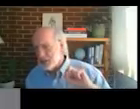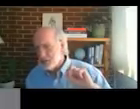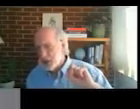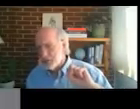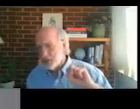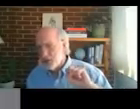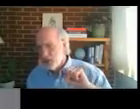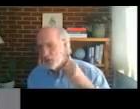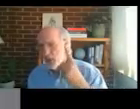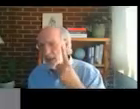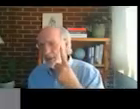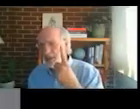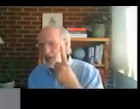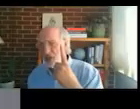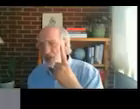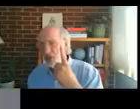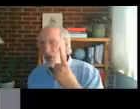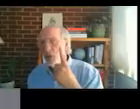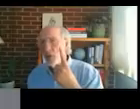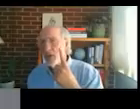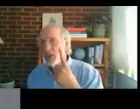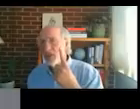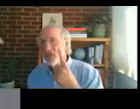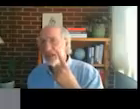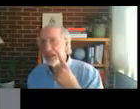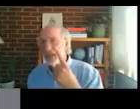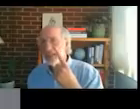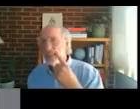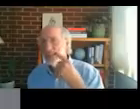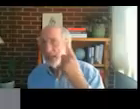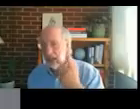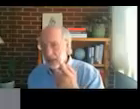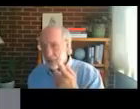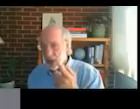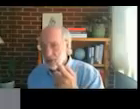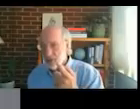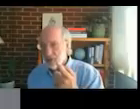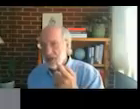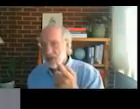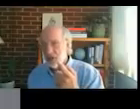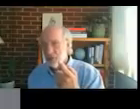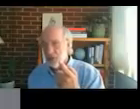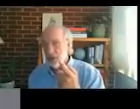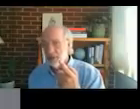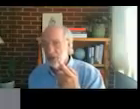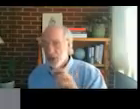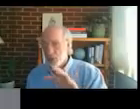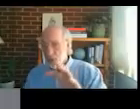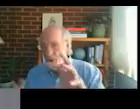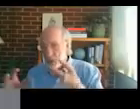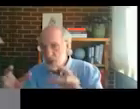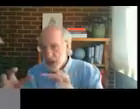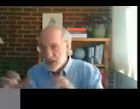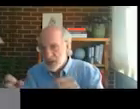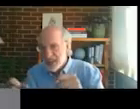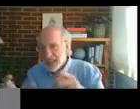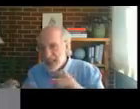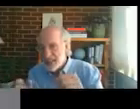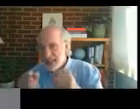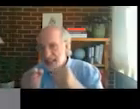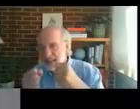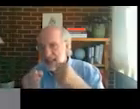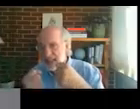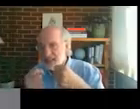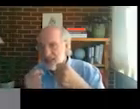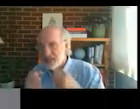two kinds of prompts. One I mentioned was the possible physical prompt, where you gently